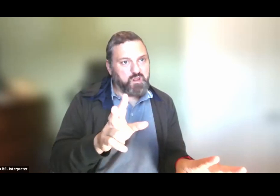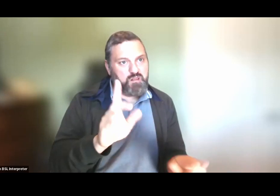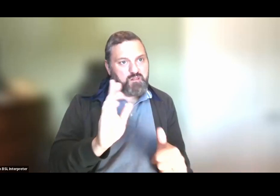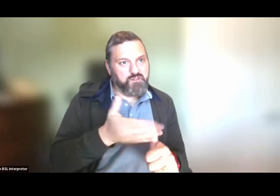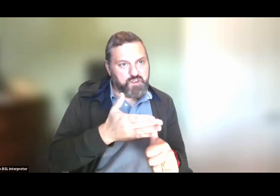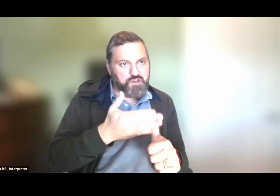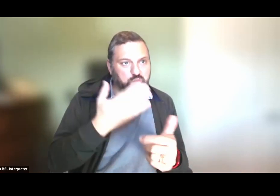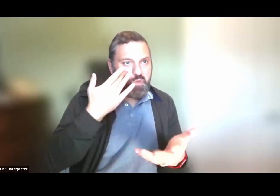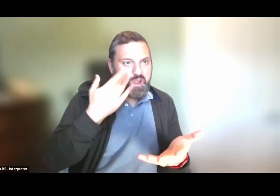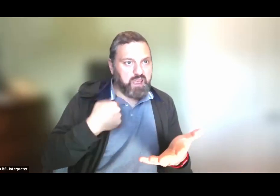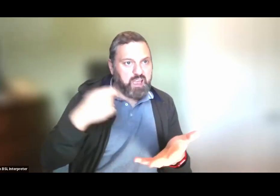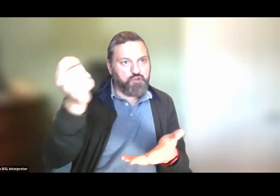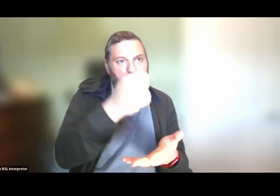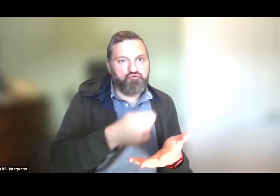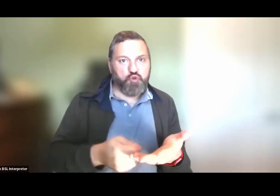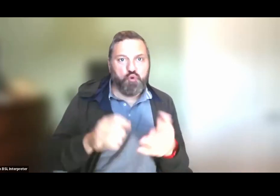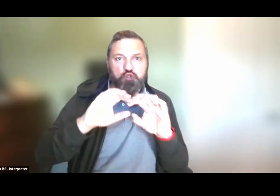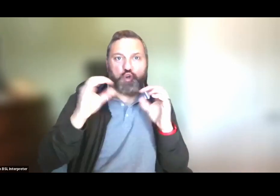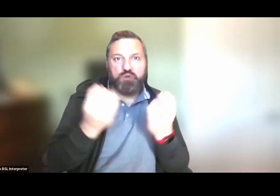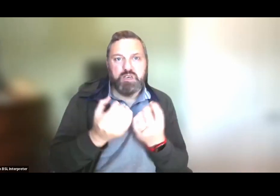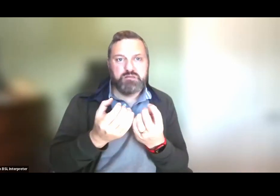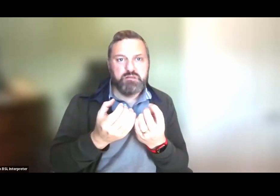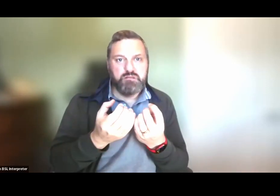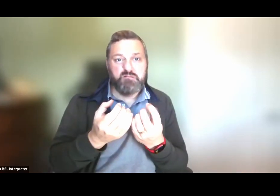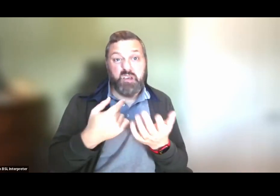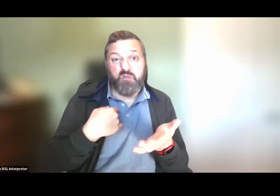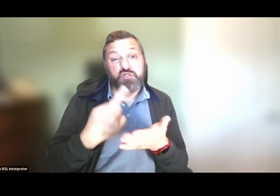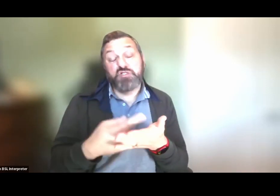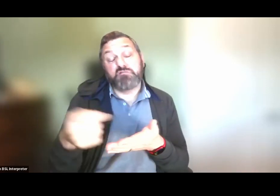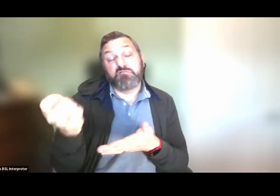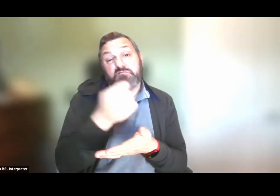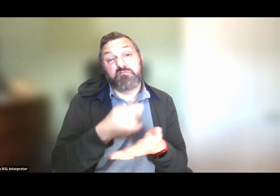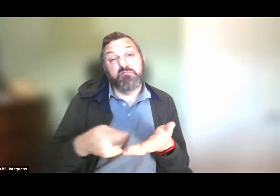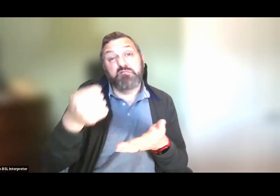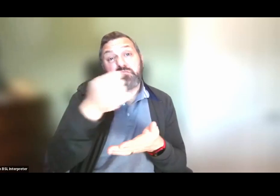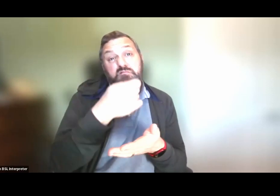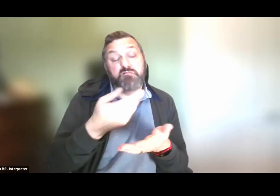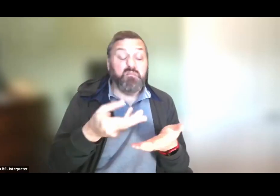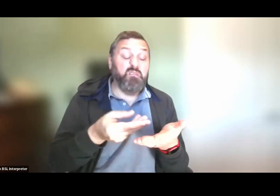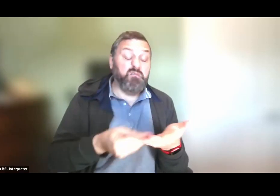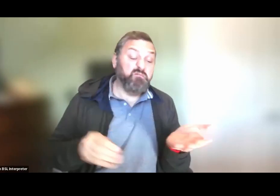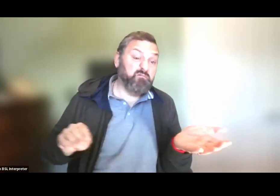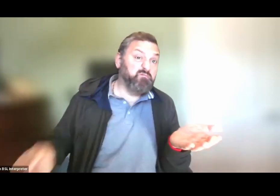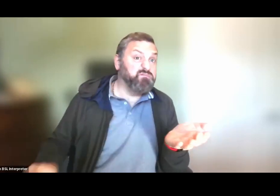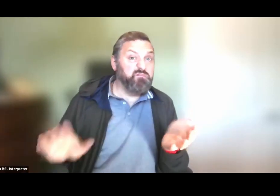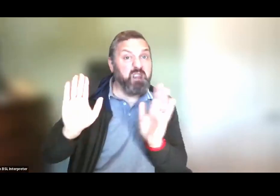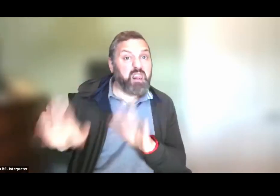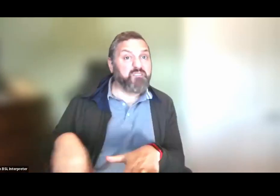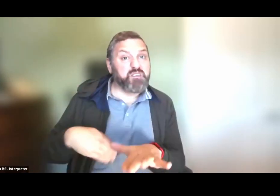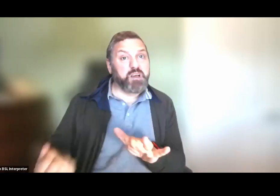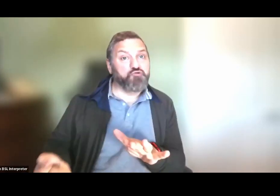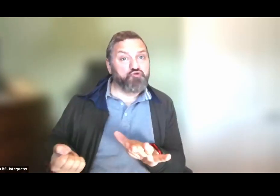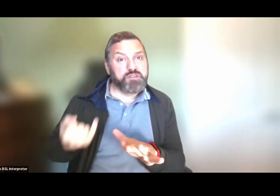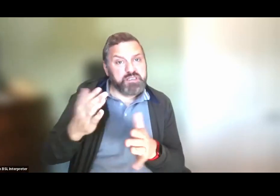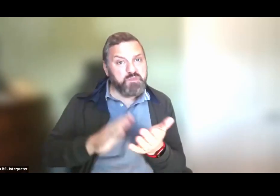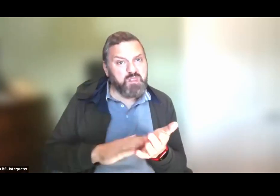I drew the donut diagram, I was initially just doodling, and I actually stuck it in the bottom drawer of my desk for about 6 months before people said,